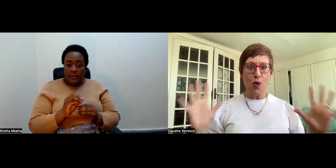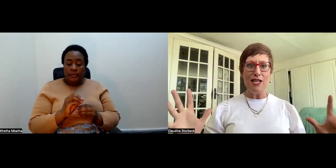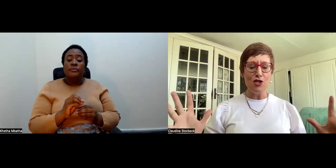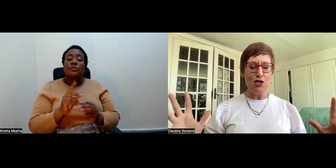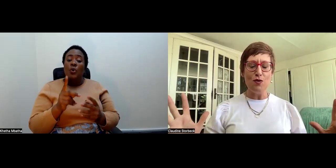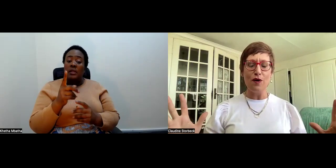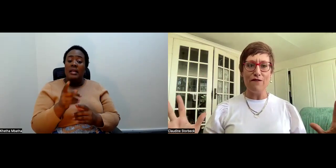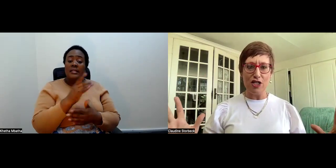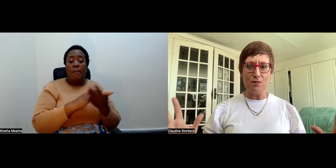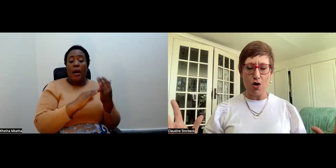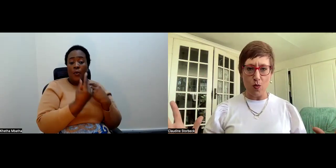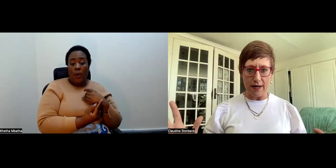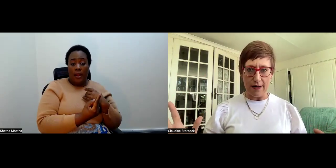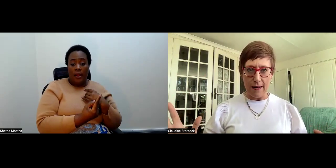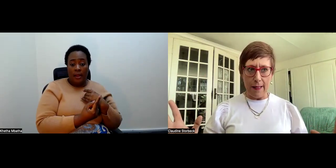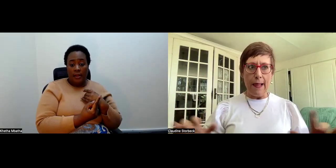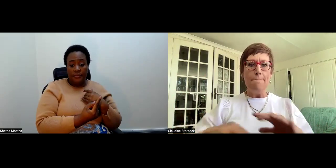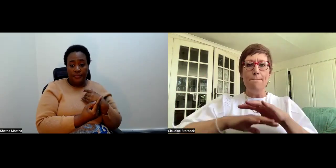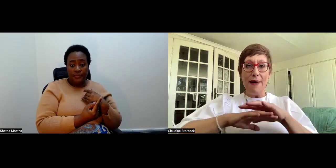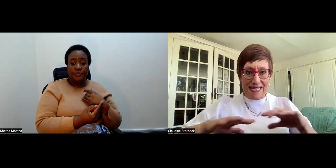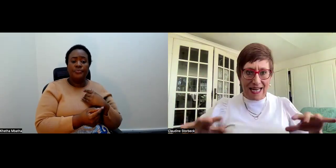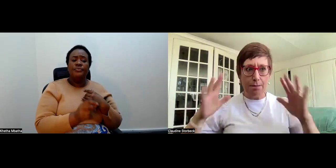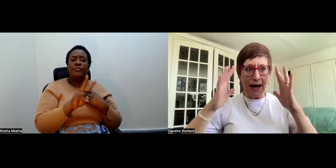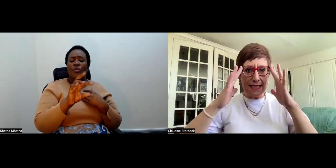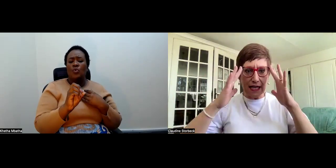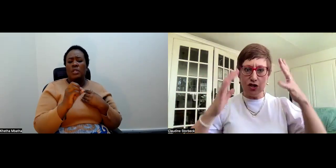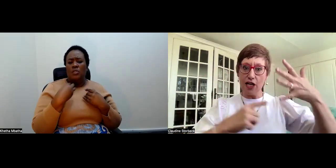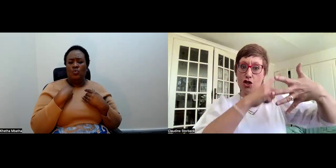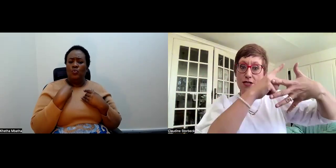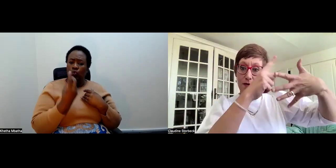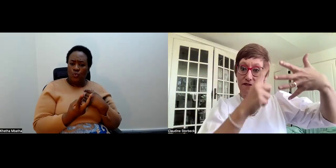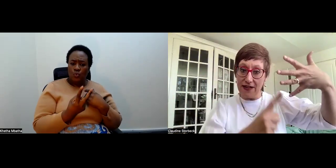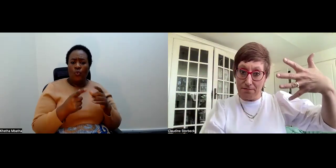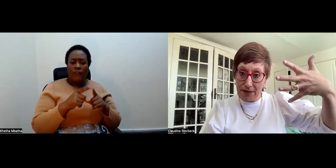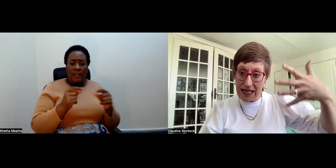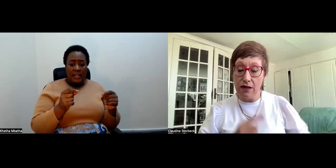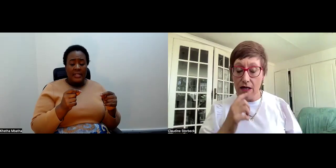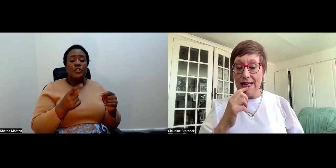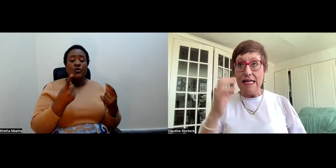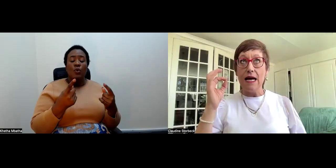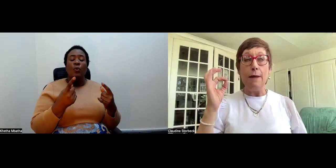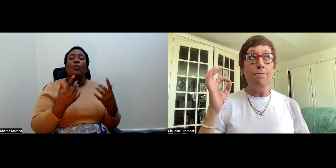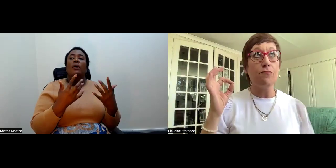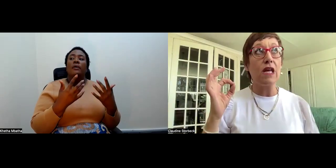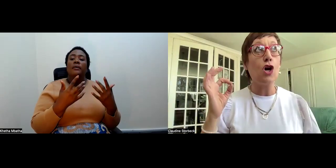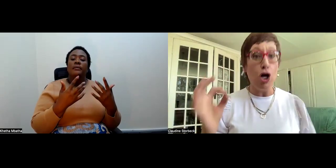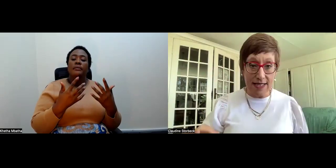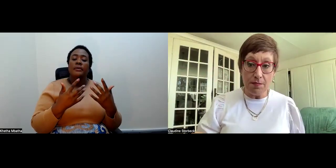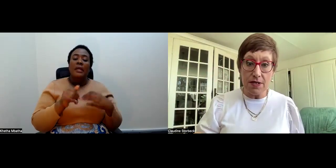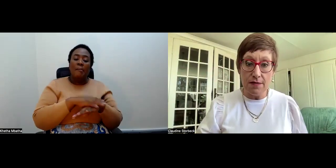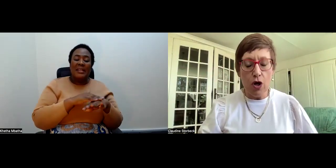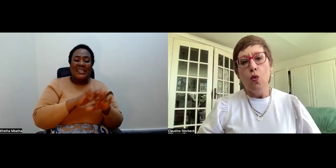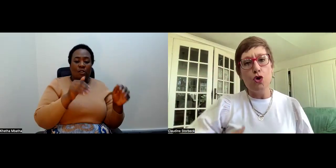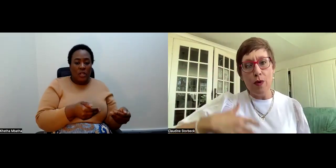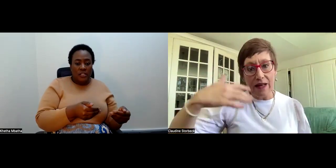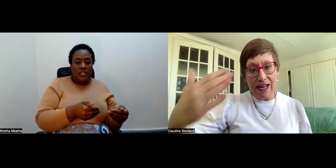It's 20 to 2 and we've finished part 1. Basic introduction to some of the fundamental